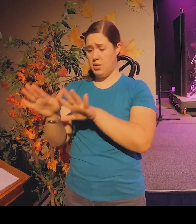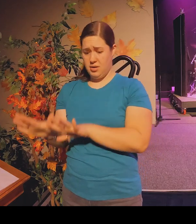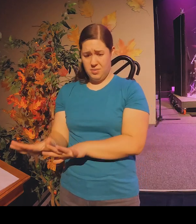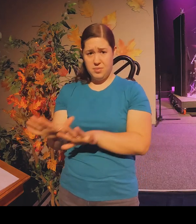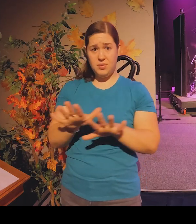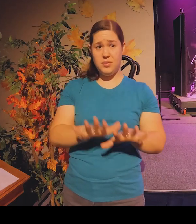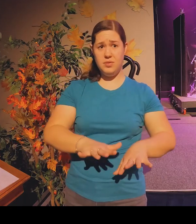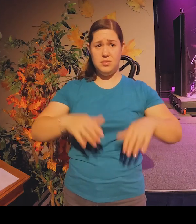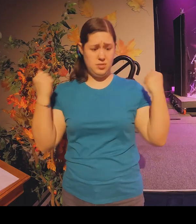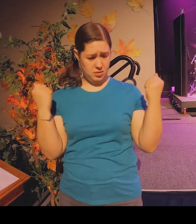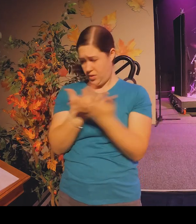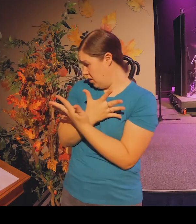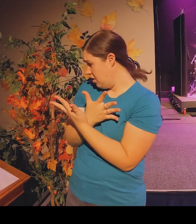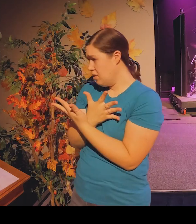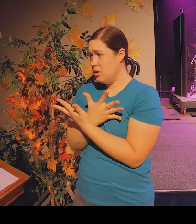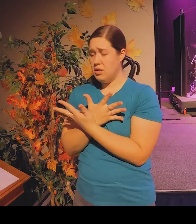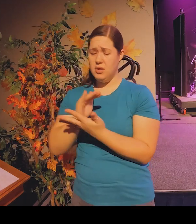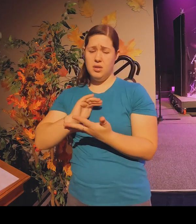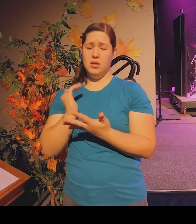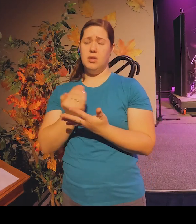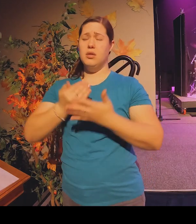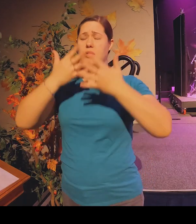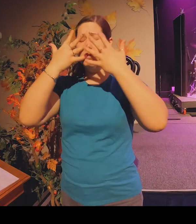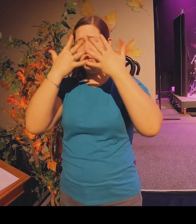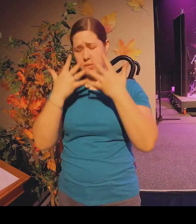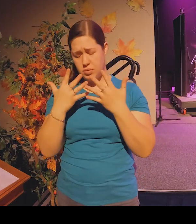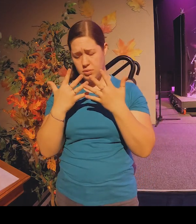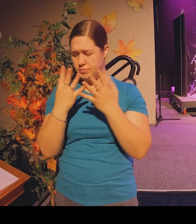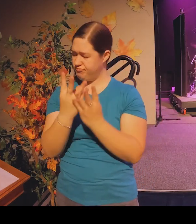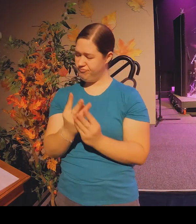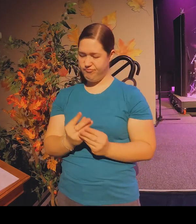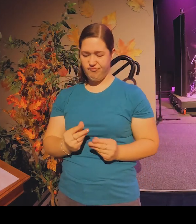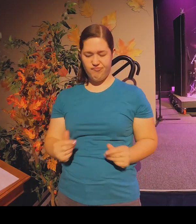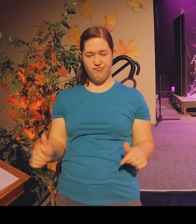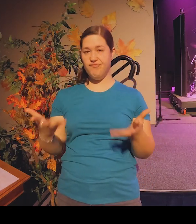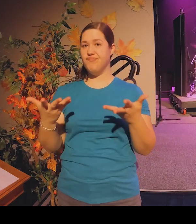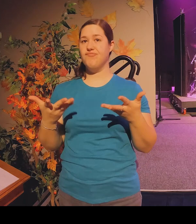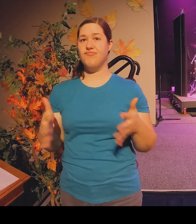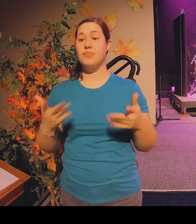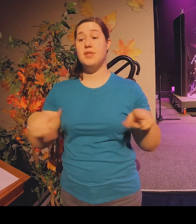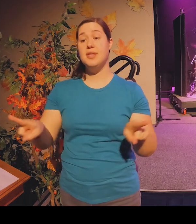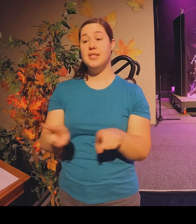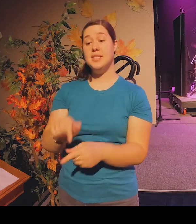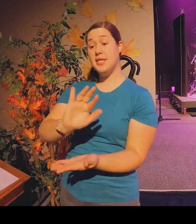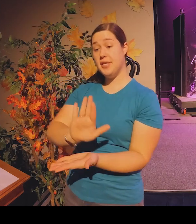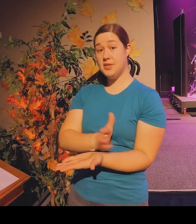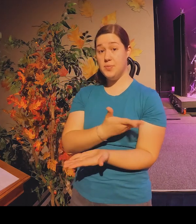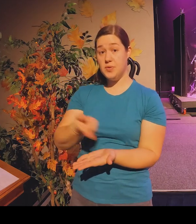Our fears that bids our sorrows cease.